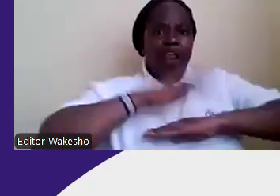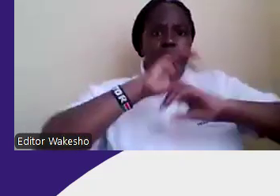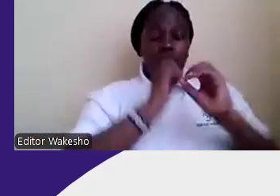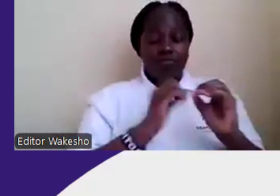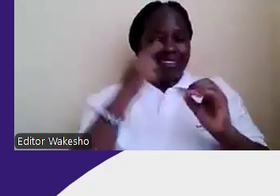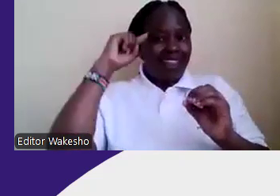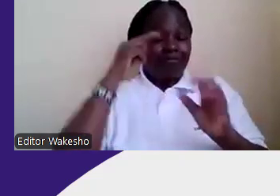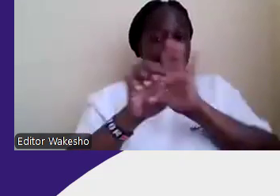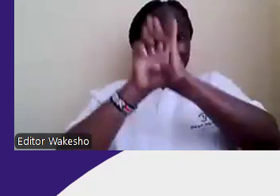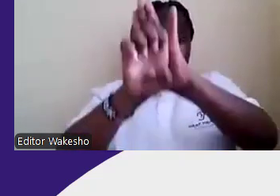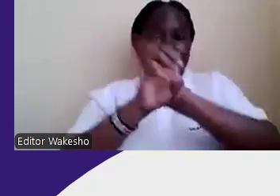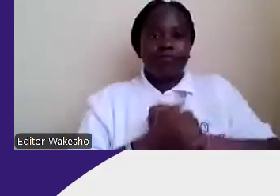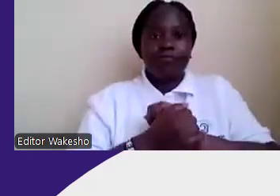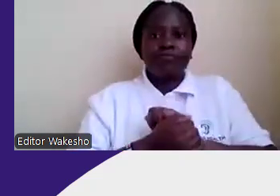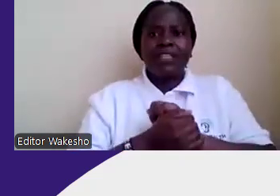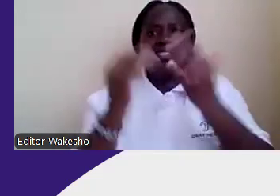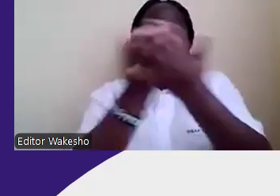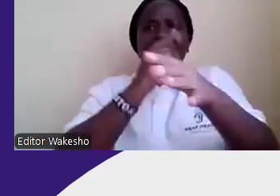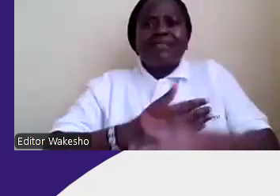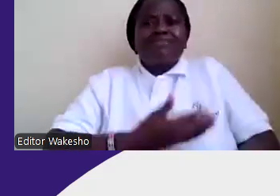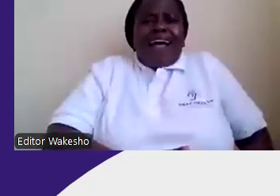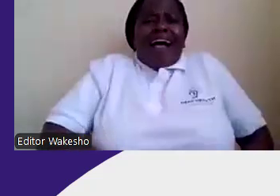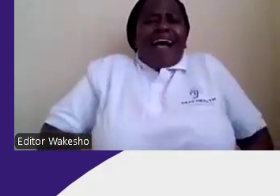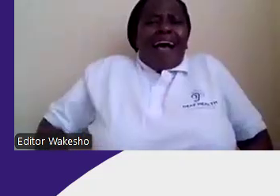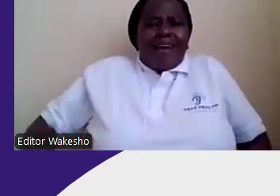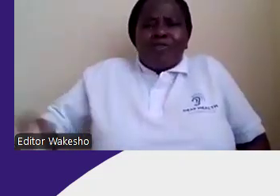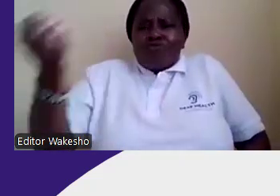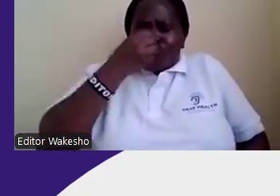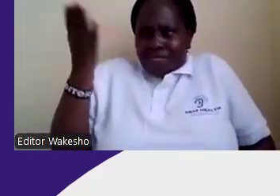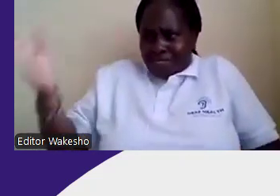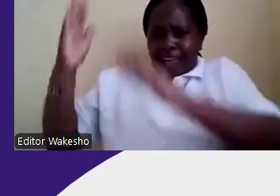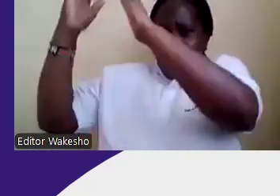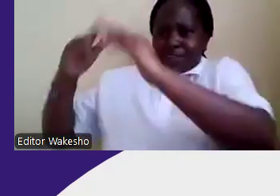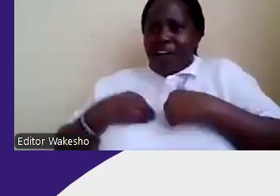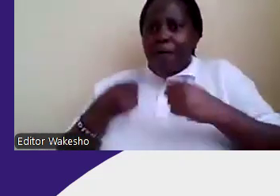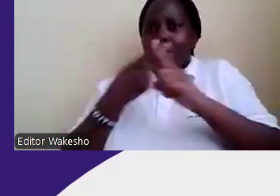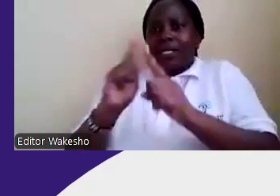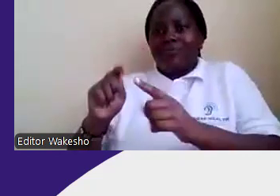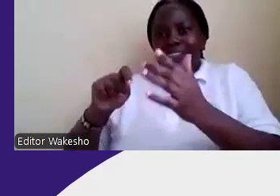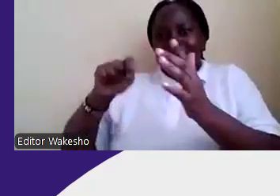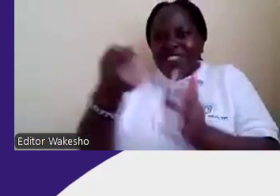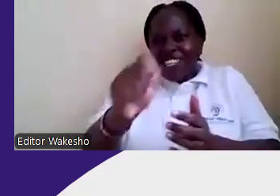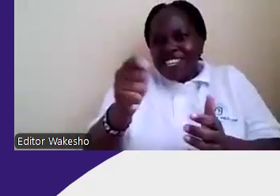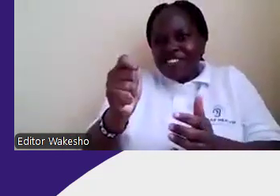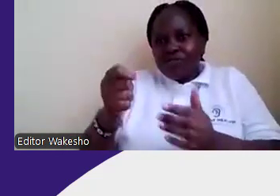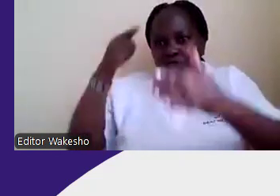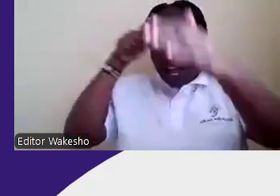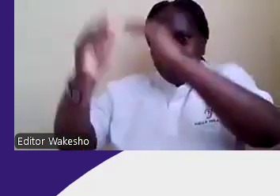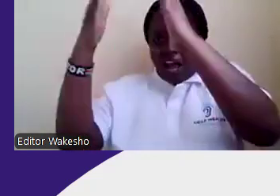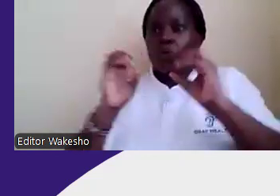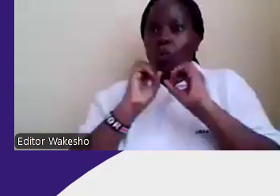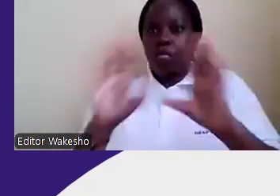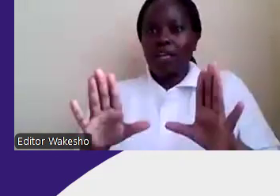whereby, you're so hungry and there's food inside the house, but you don't have the key, right? So it is